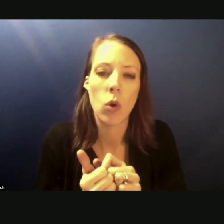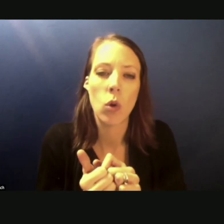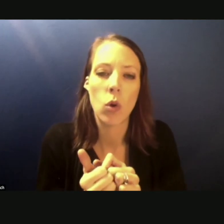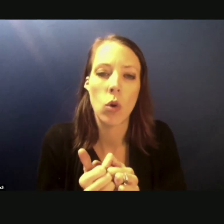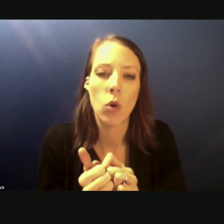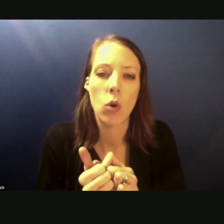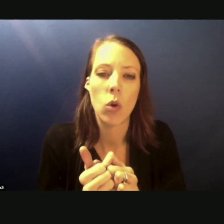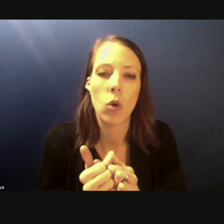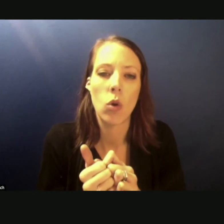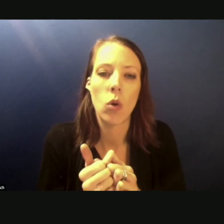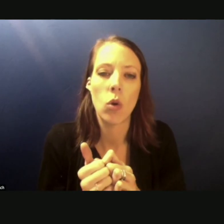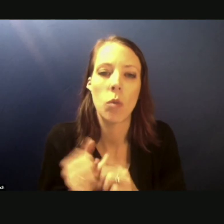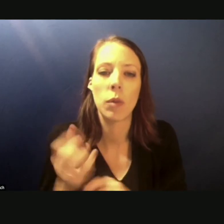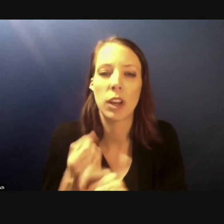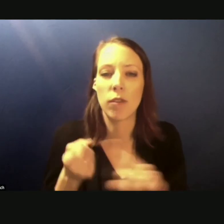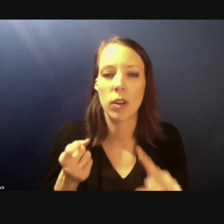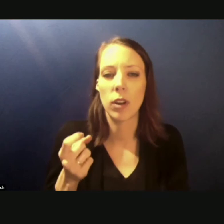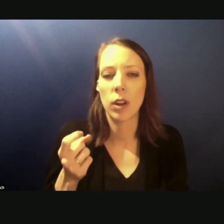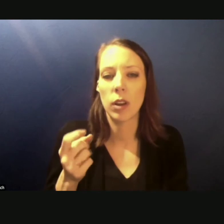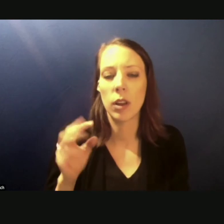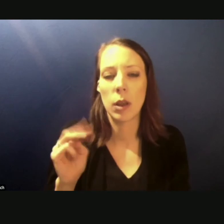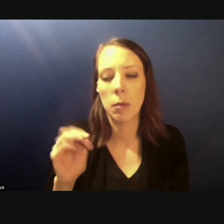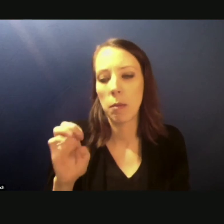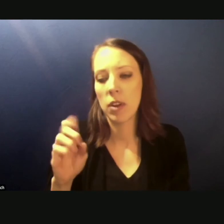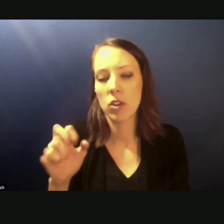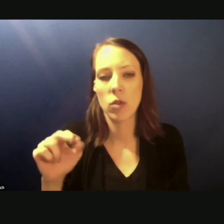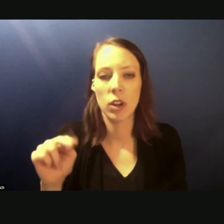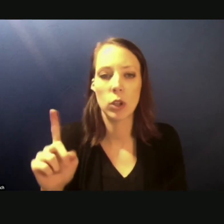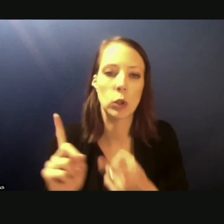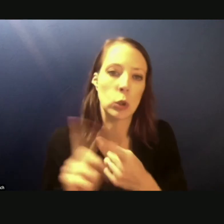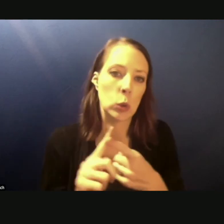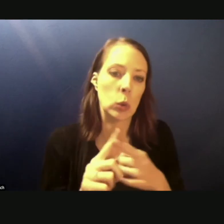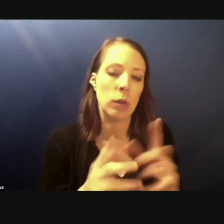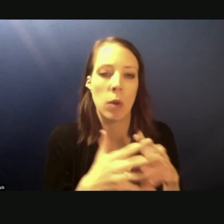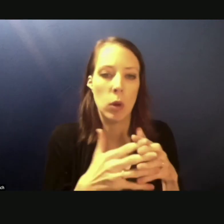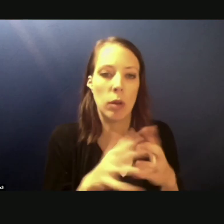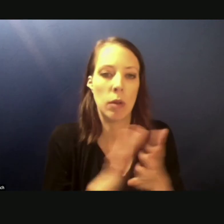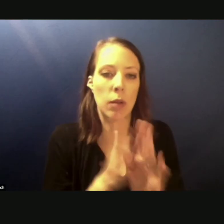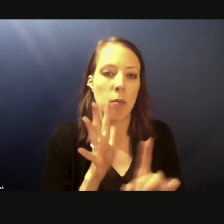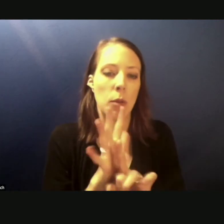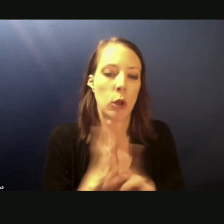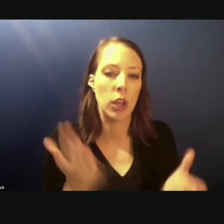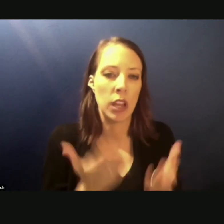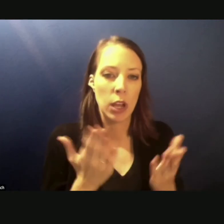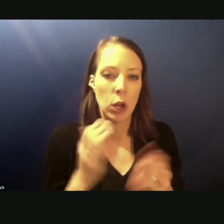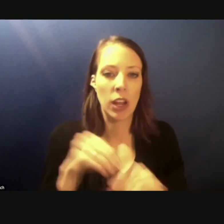how colors migrated from Mediterranean to the Americas to become so popular here in the